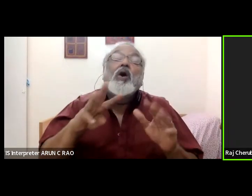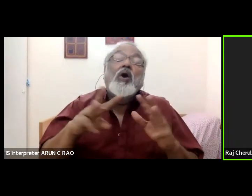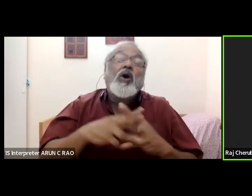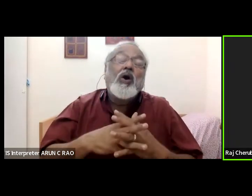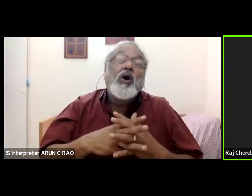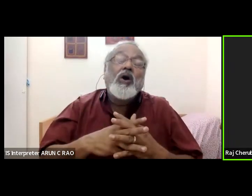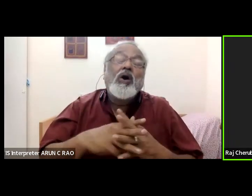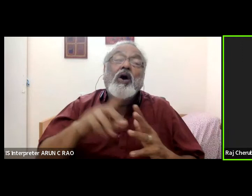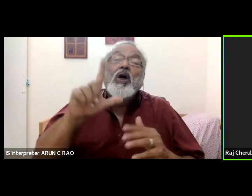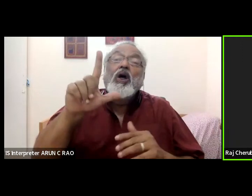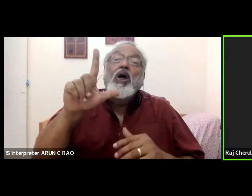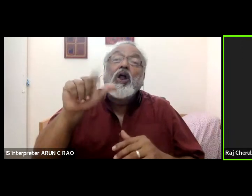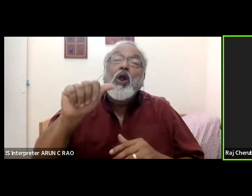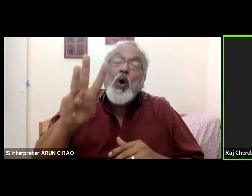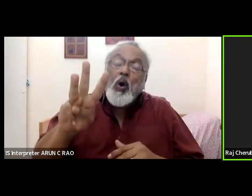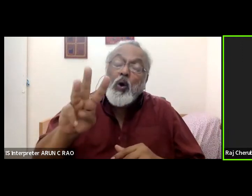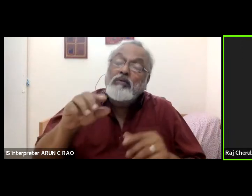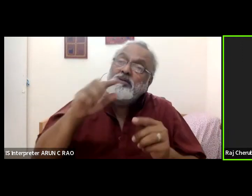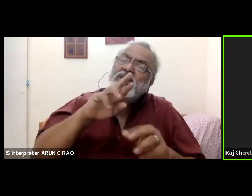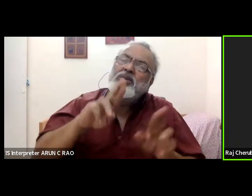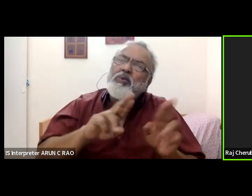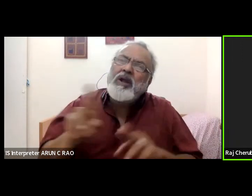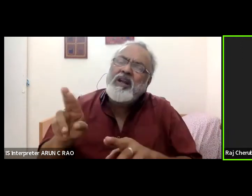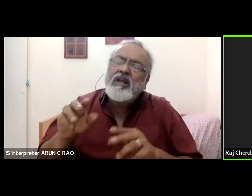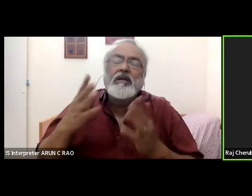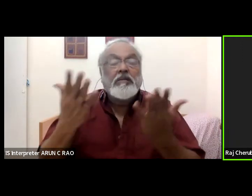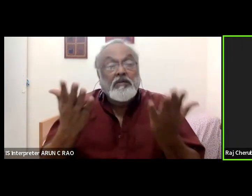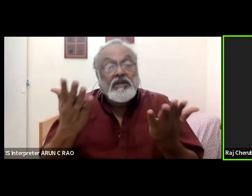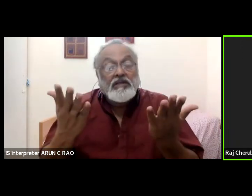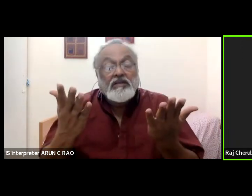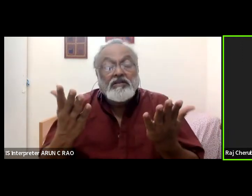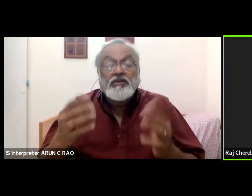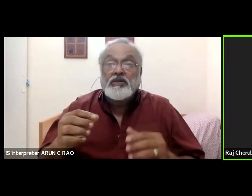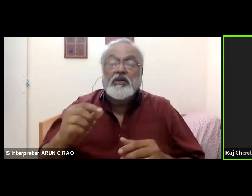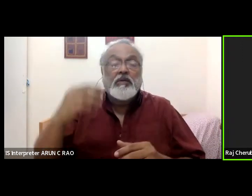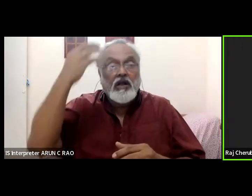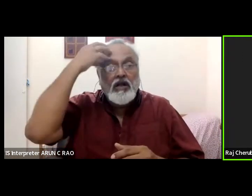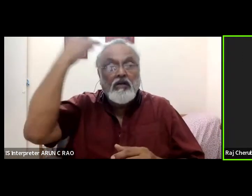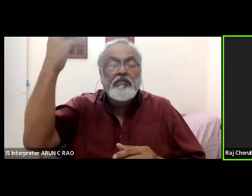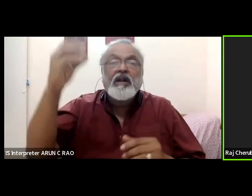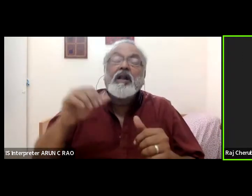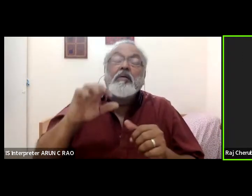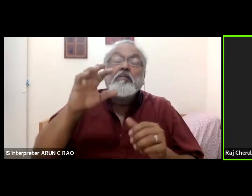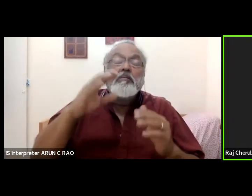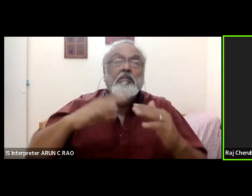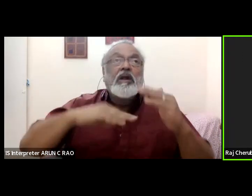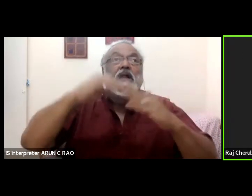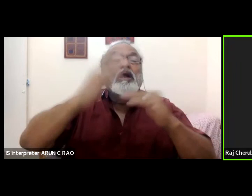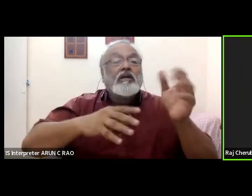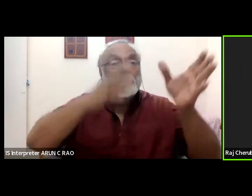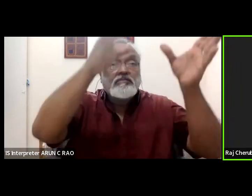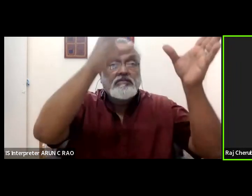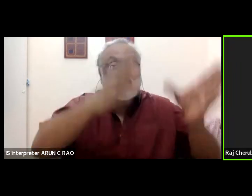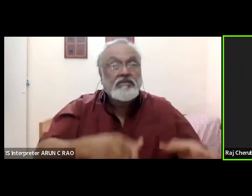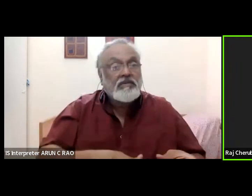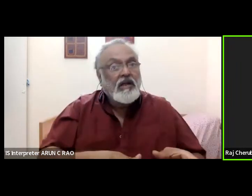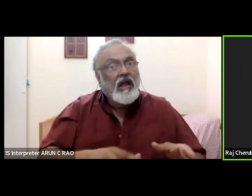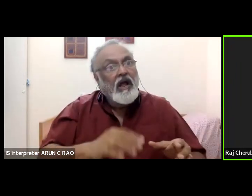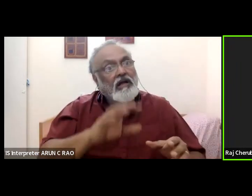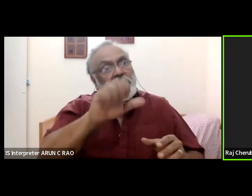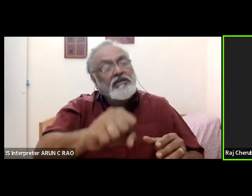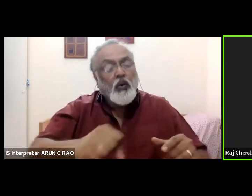ensure that every building, starting with government buildings, are accessible, wheelchair accessible, and accessible in other